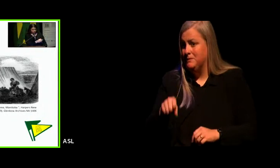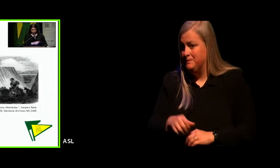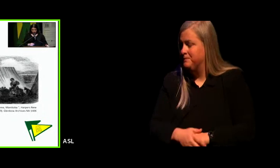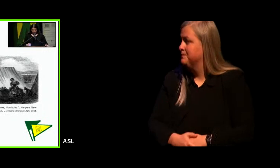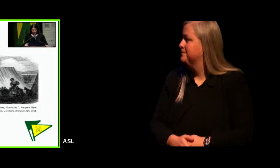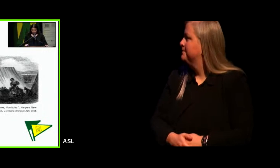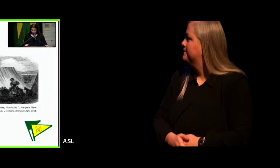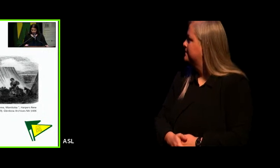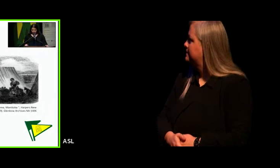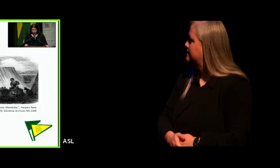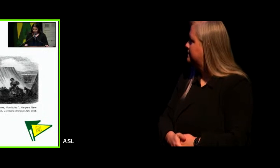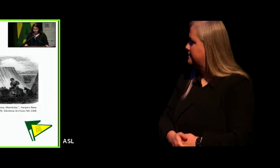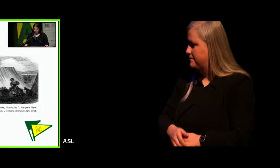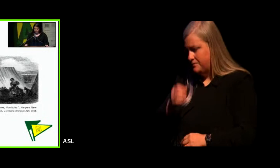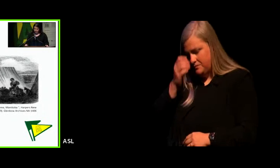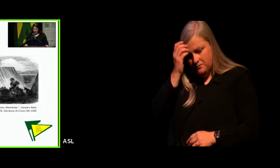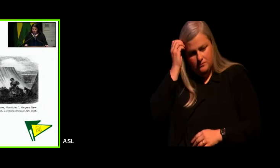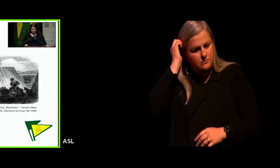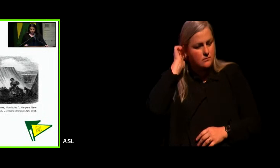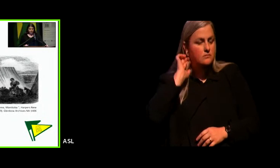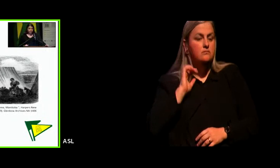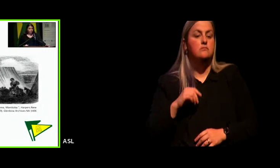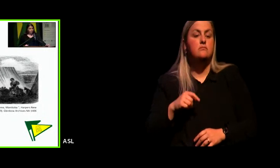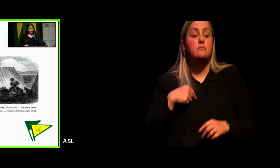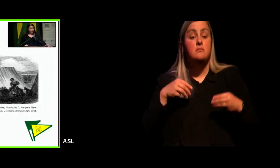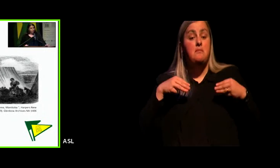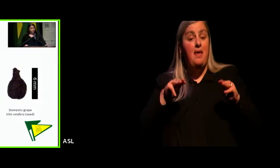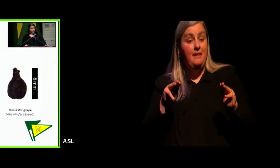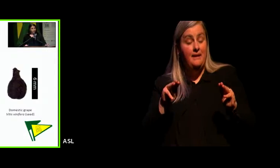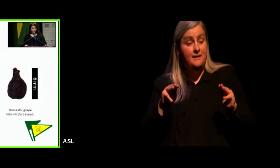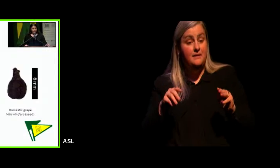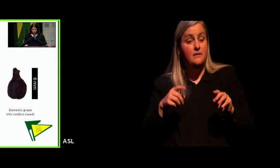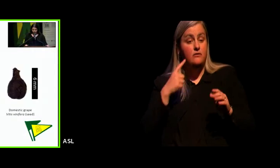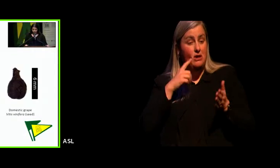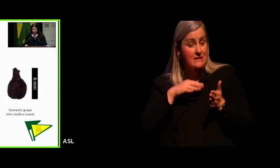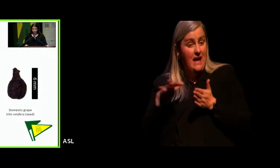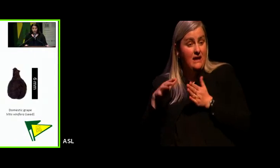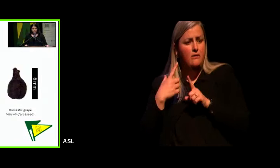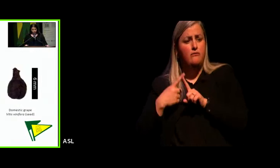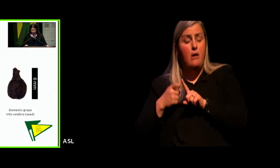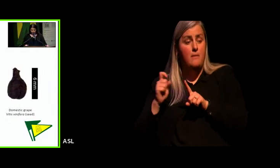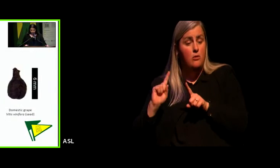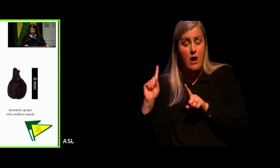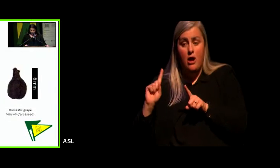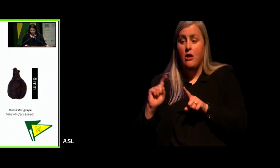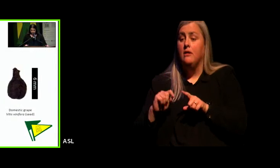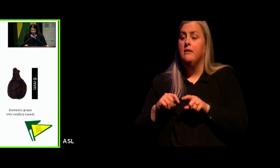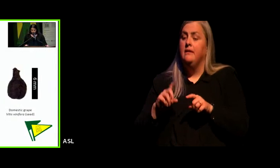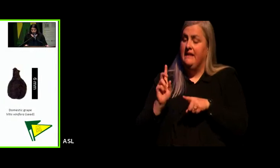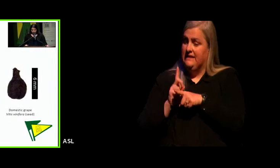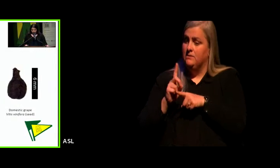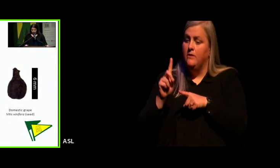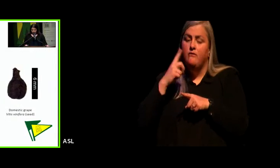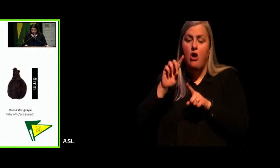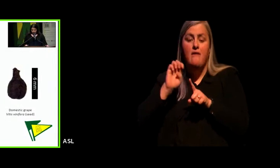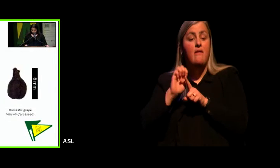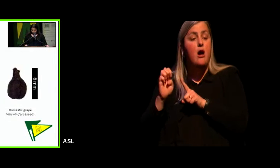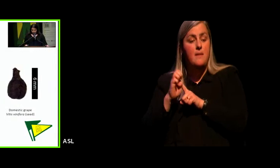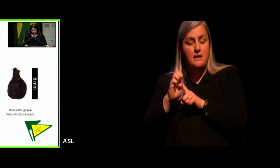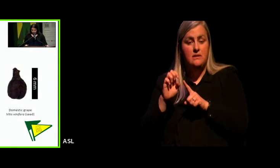So the methods I'll be using to study identity come from the discipline of environmental archaeology.